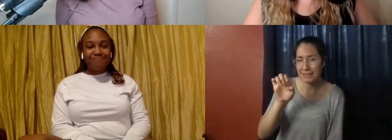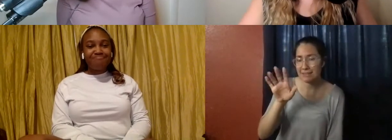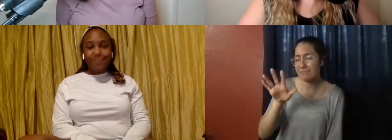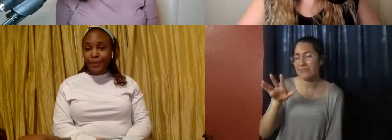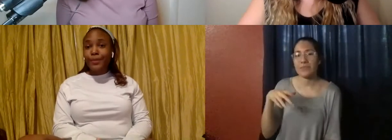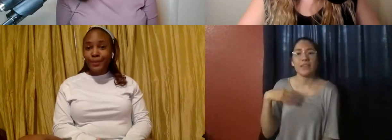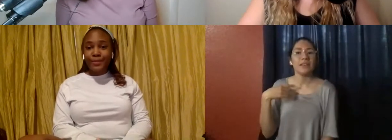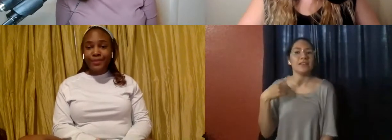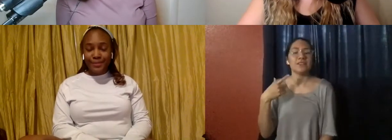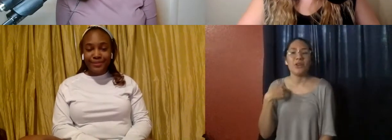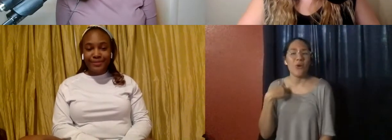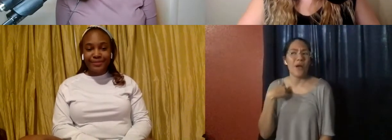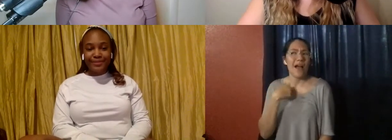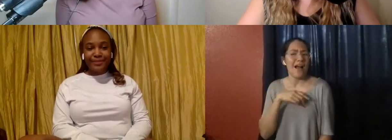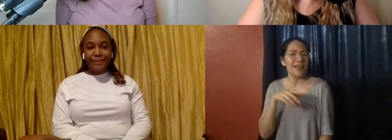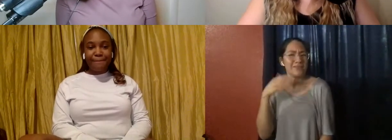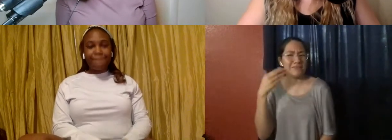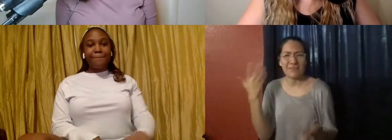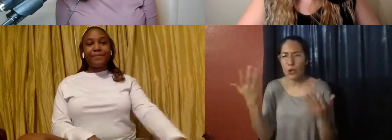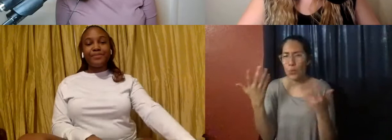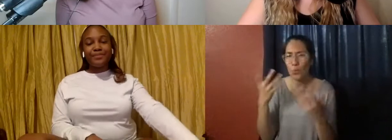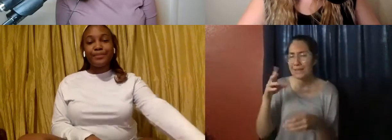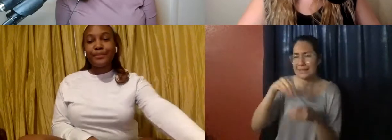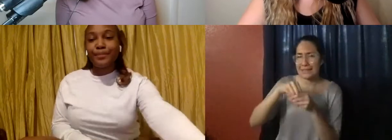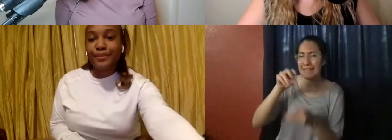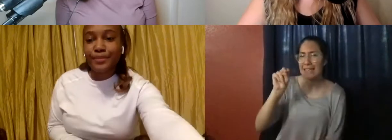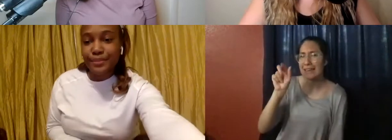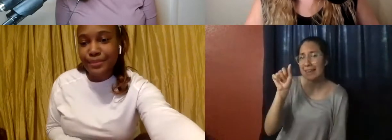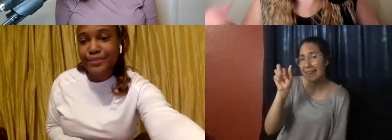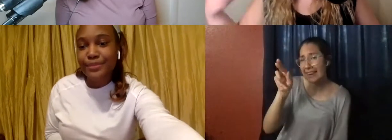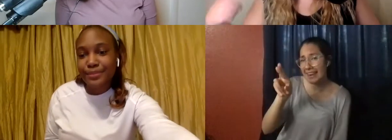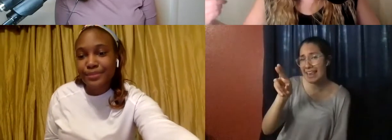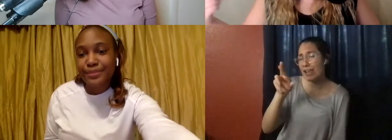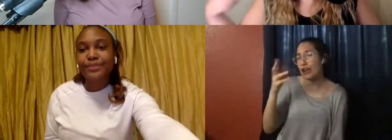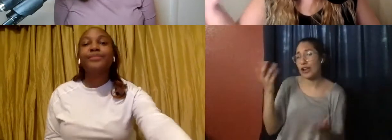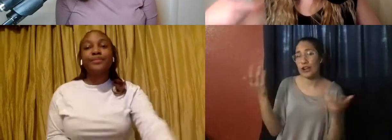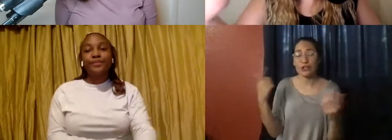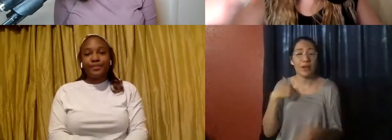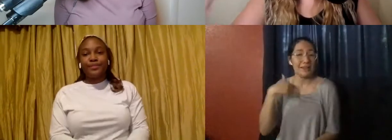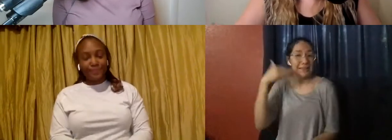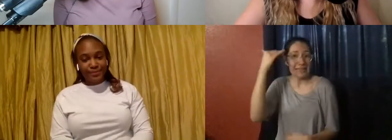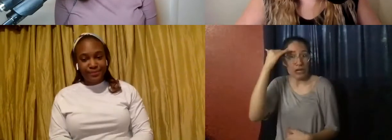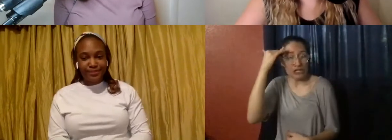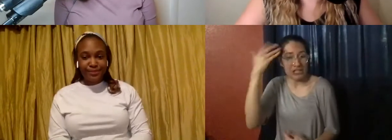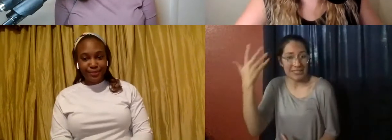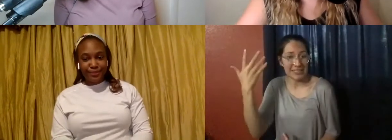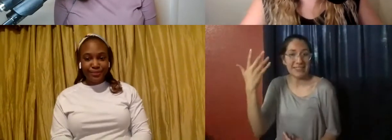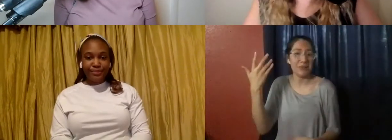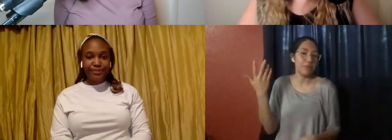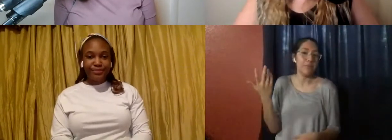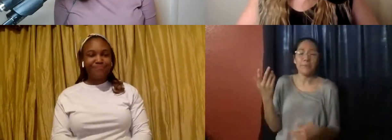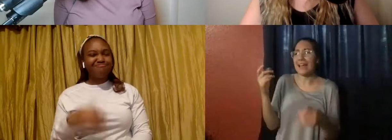very conscientious of what goes into my vagina, as I think most people are. I don't think that's a revelation. As I was saying it, I was like, so are every, you know, so is